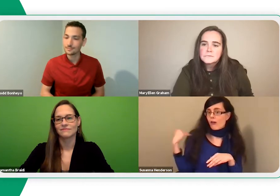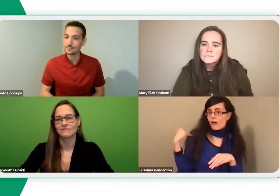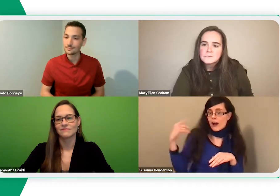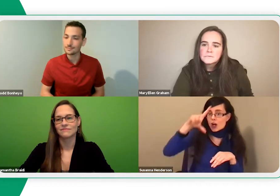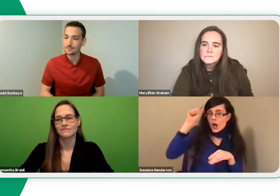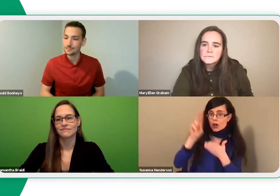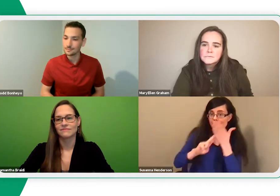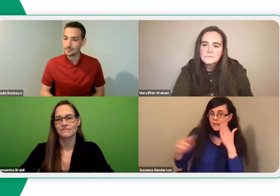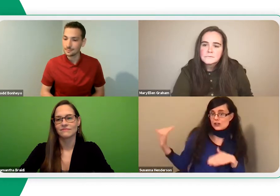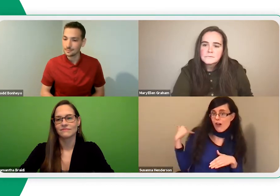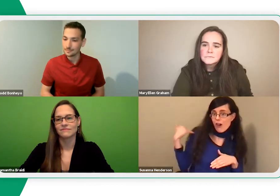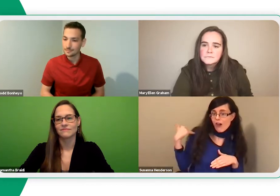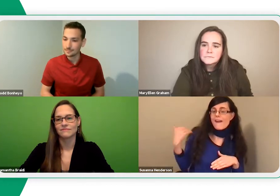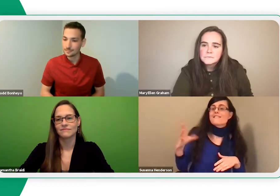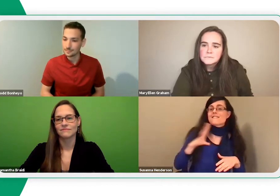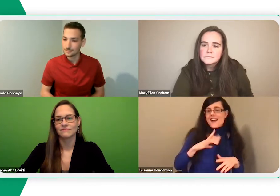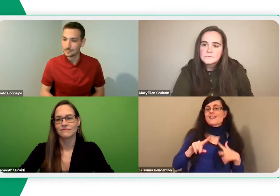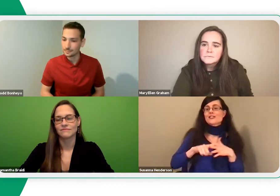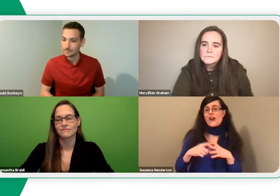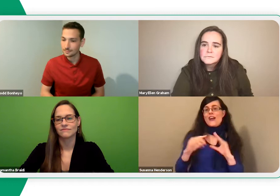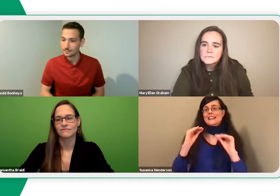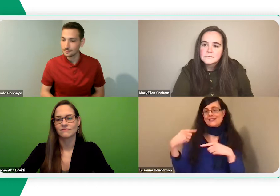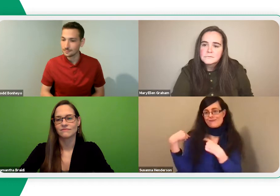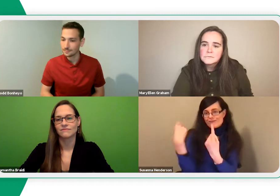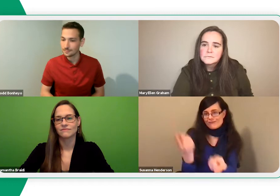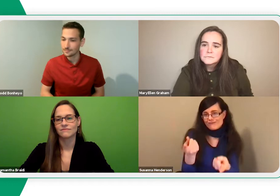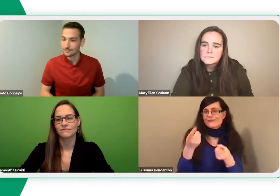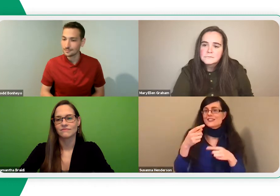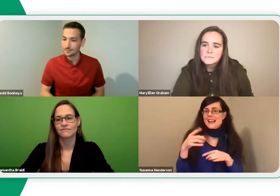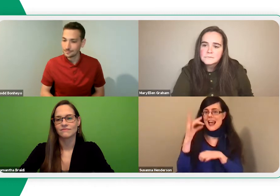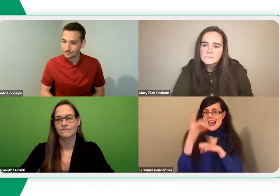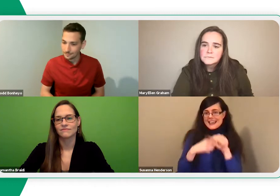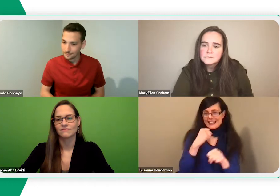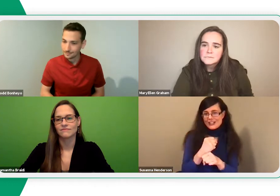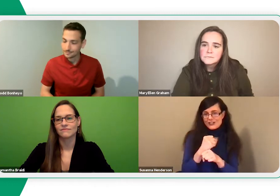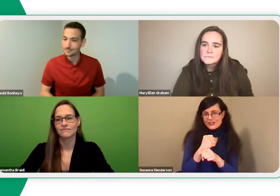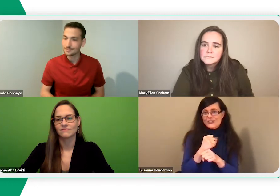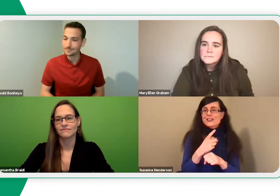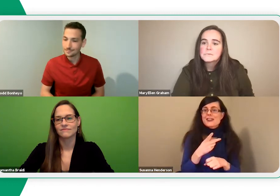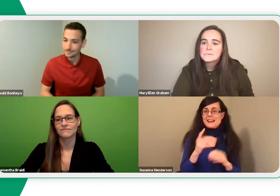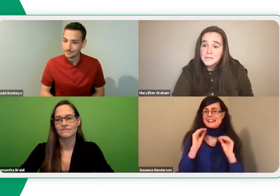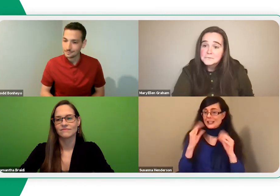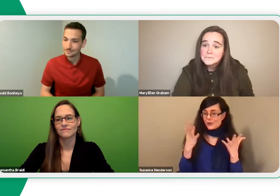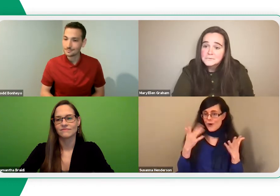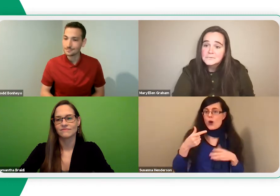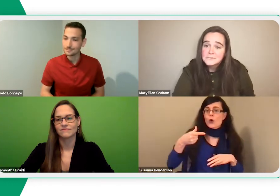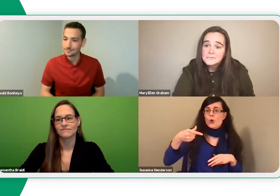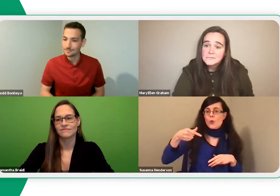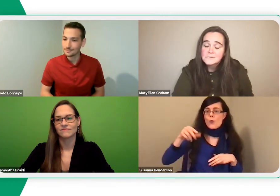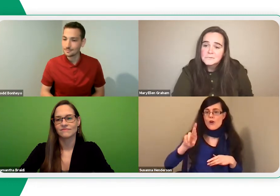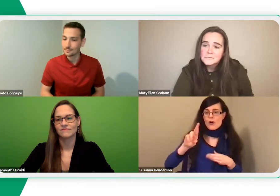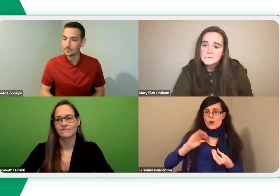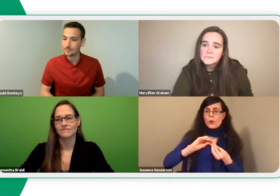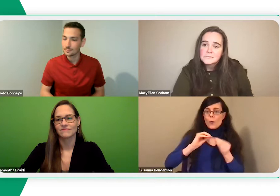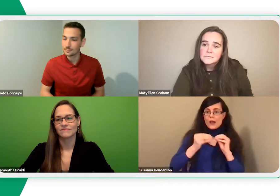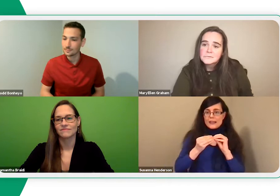I was teaching geometry. And then Gallaudet University reached out to me, and I started to work there. And I've been at Gallaudet